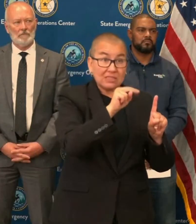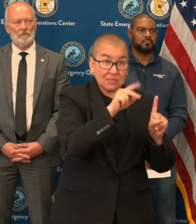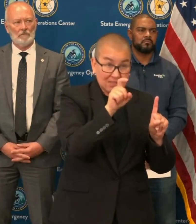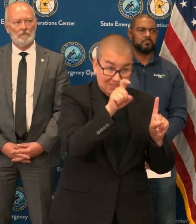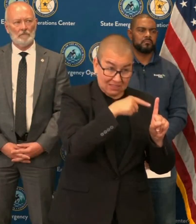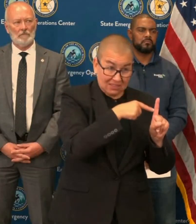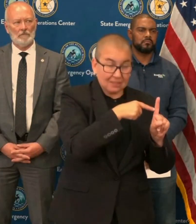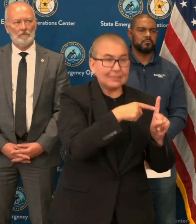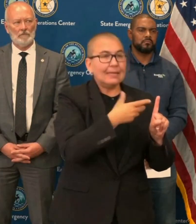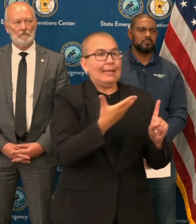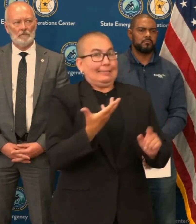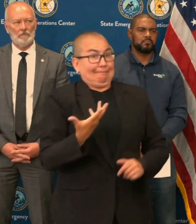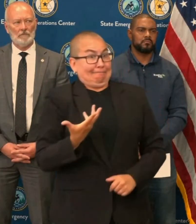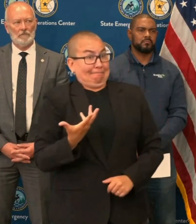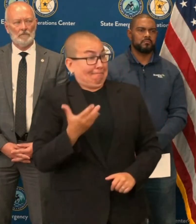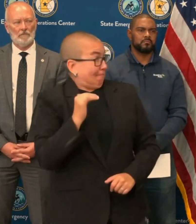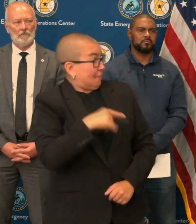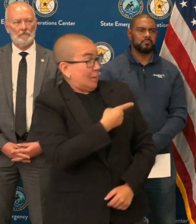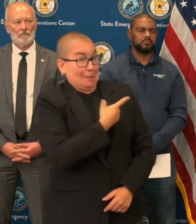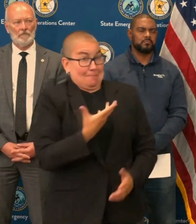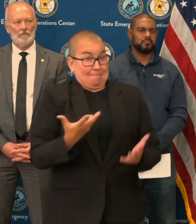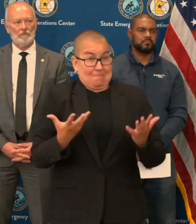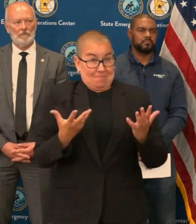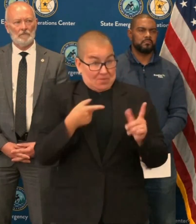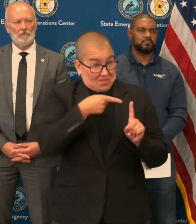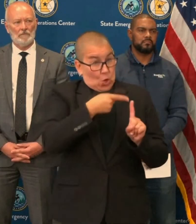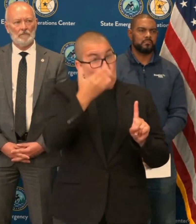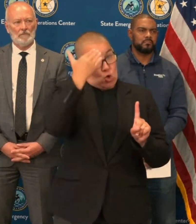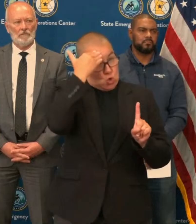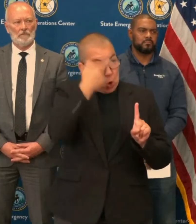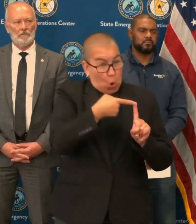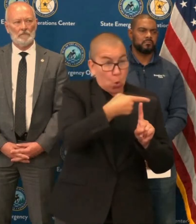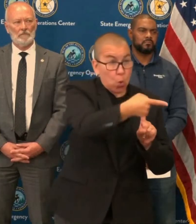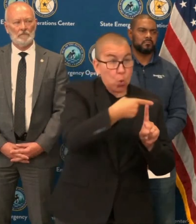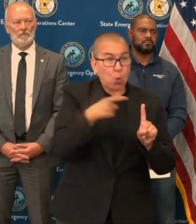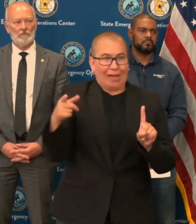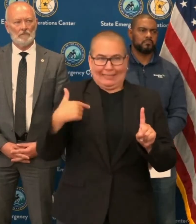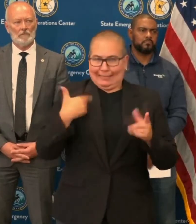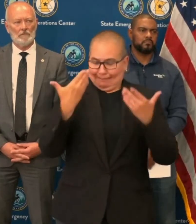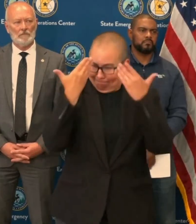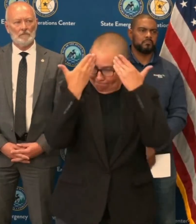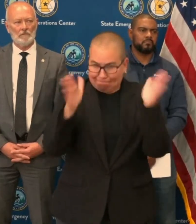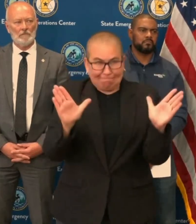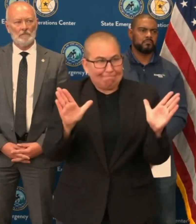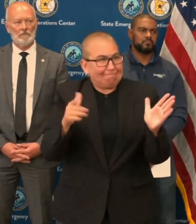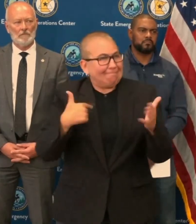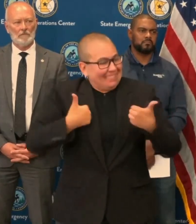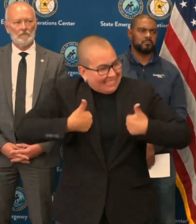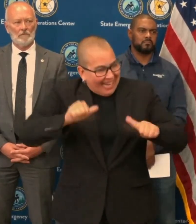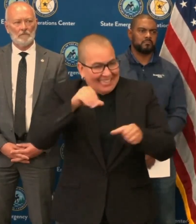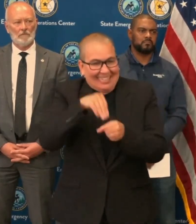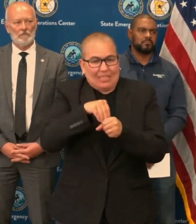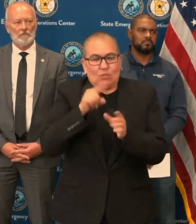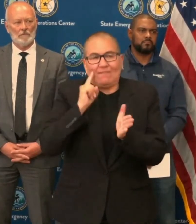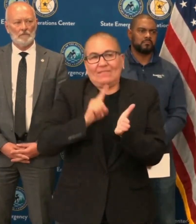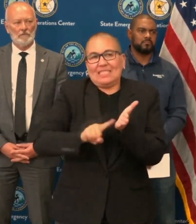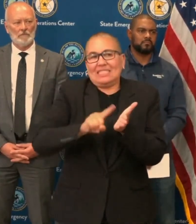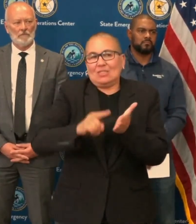The question is, did they know each other in any capacity? We are still exploring that. There's certainly